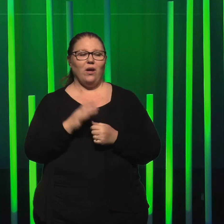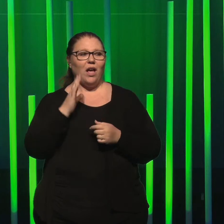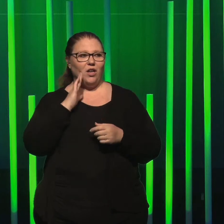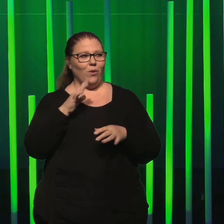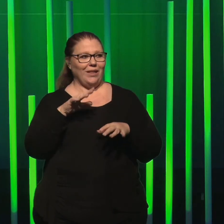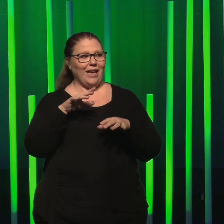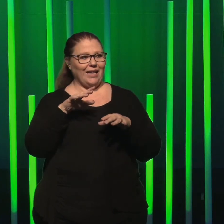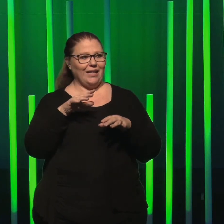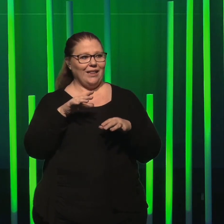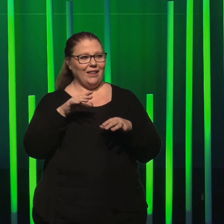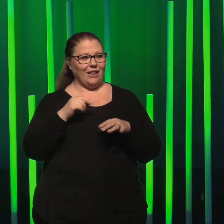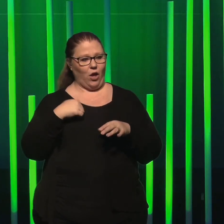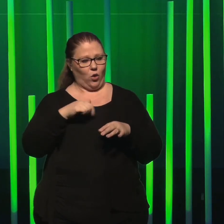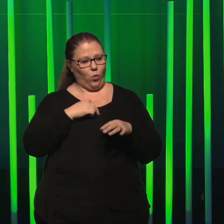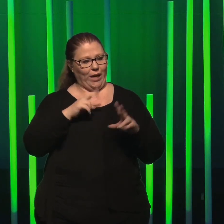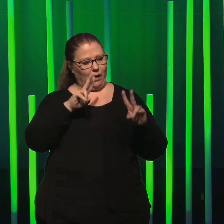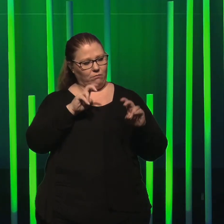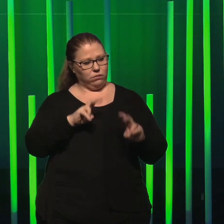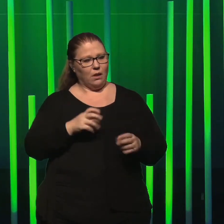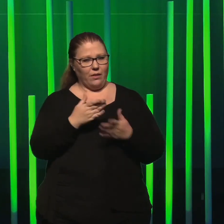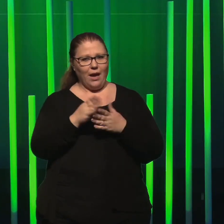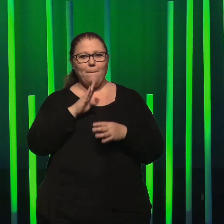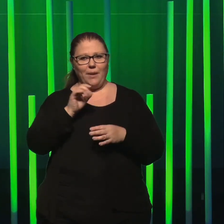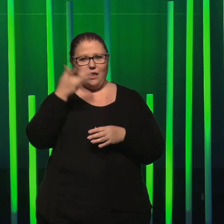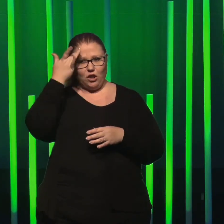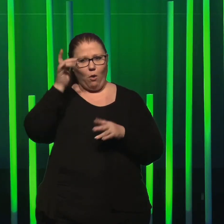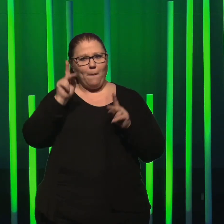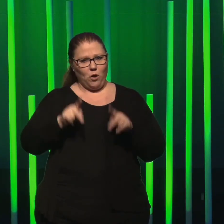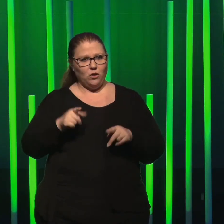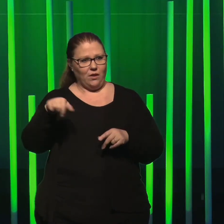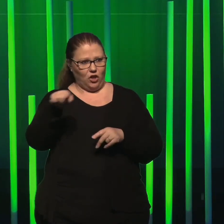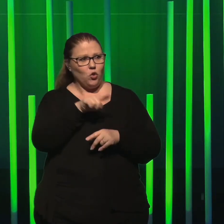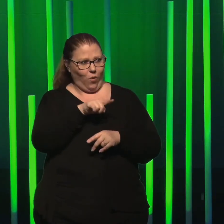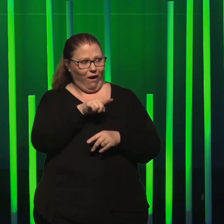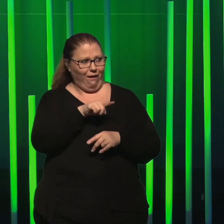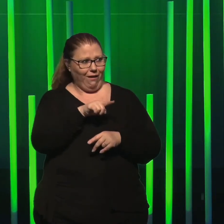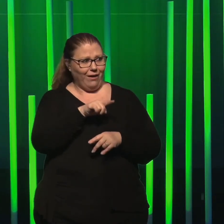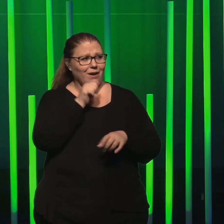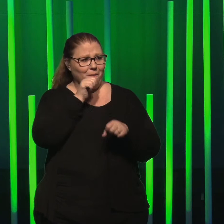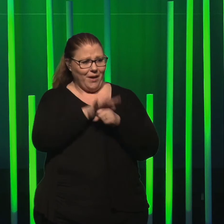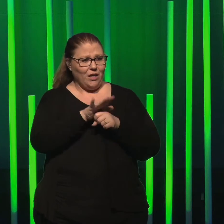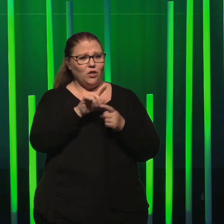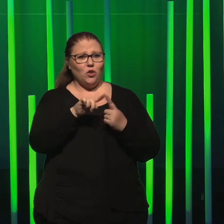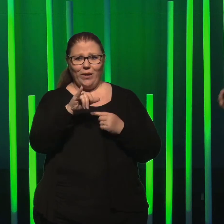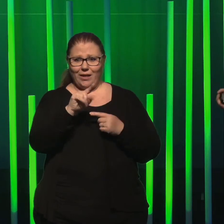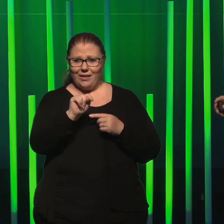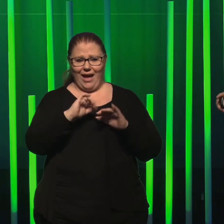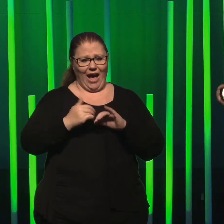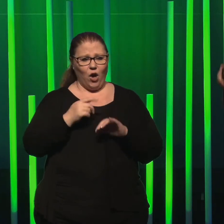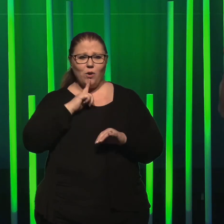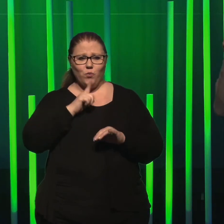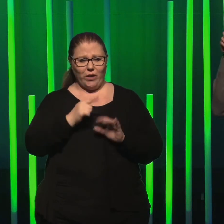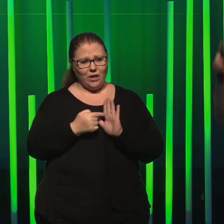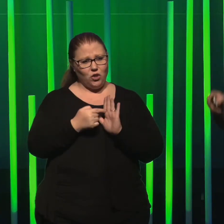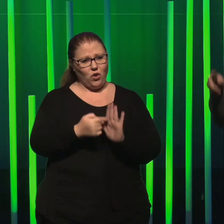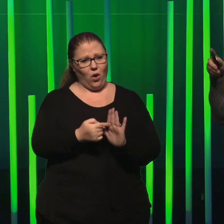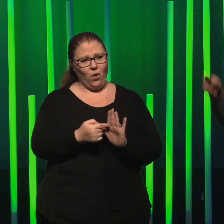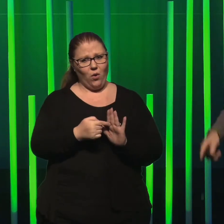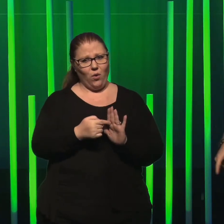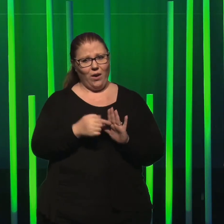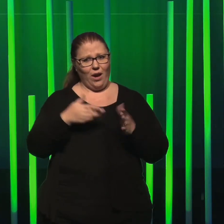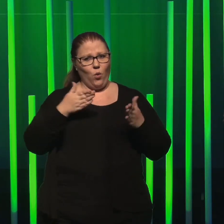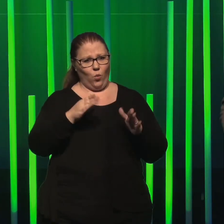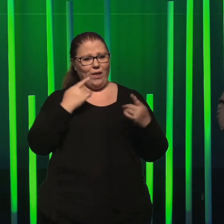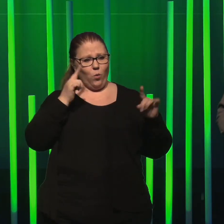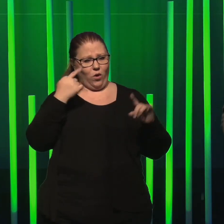be the smart person that you are and make the commitment to it, and then say, how do I really live this out in a way that works for